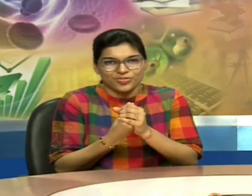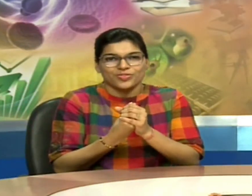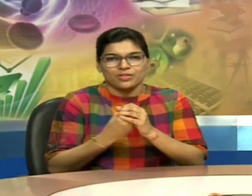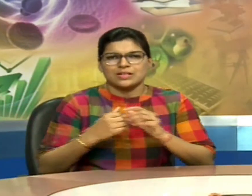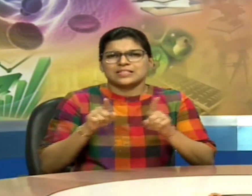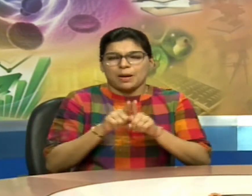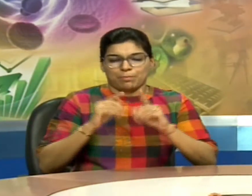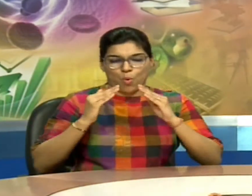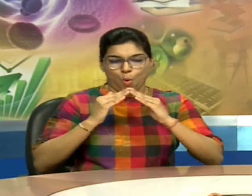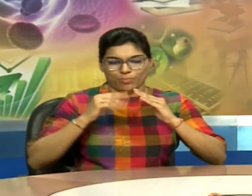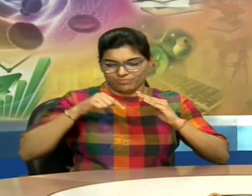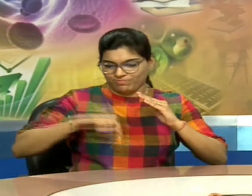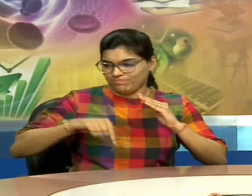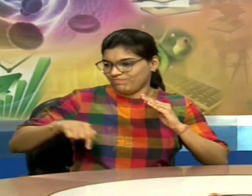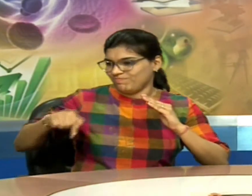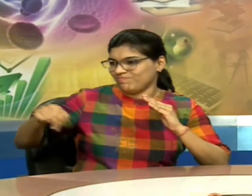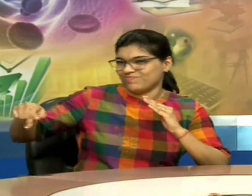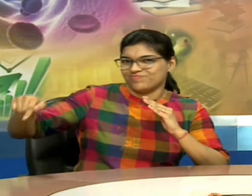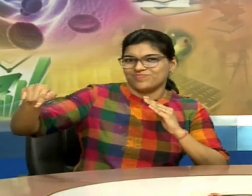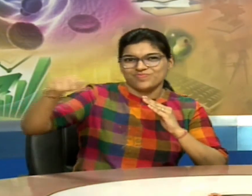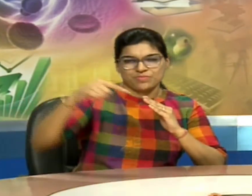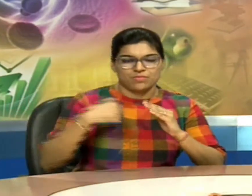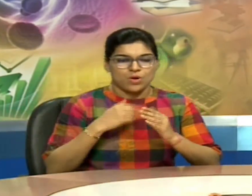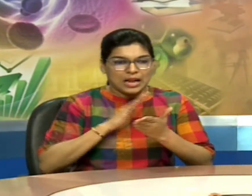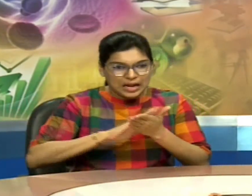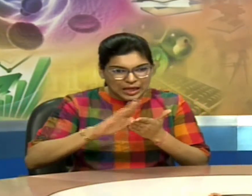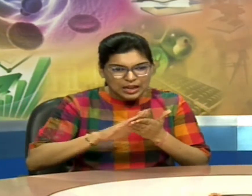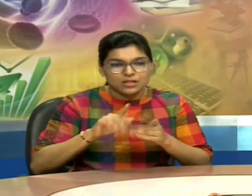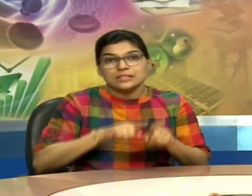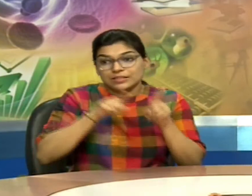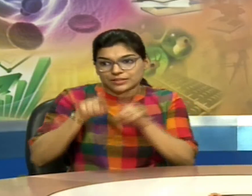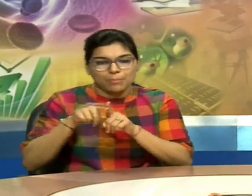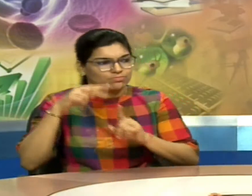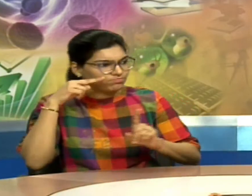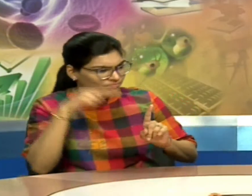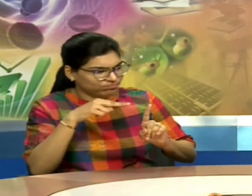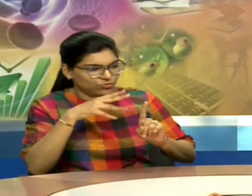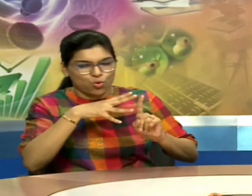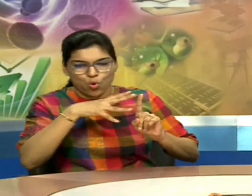we, along with our environment, along with our nature,